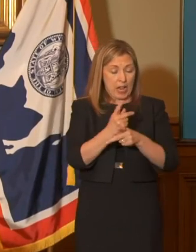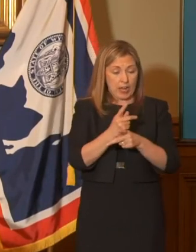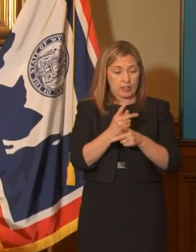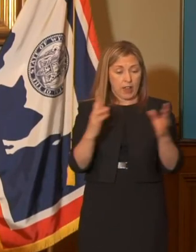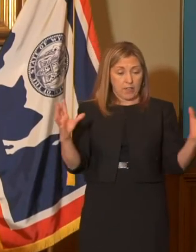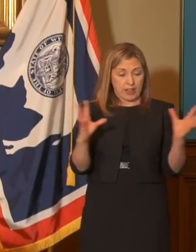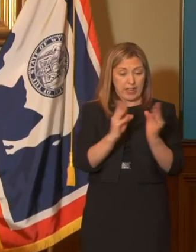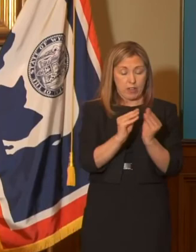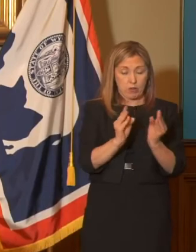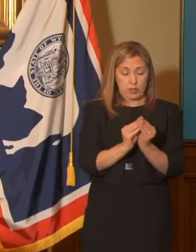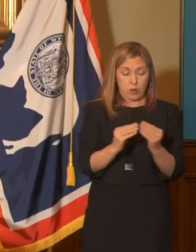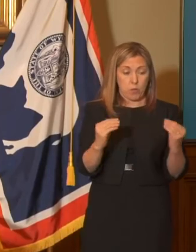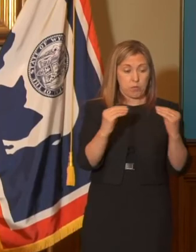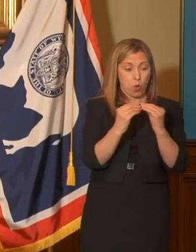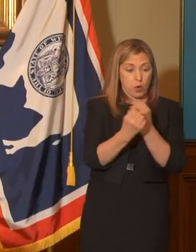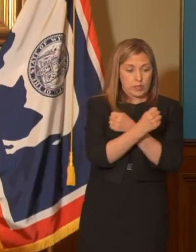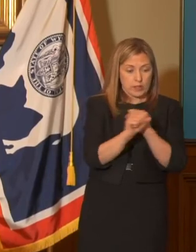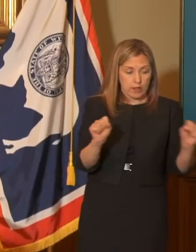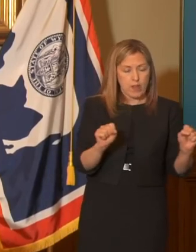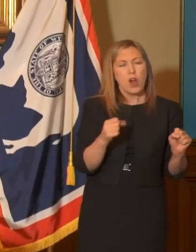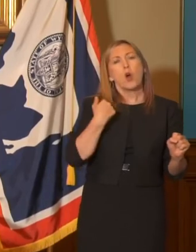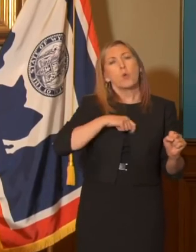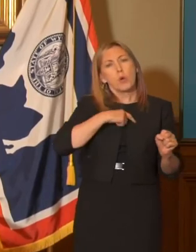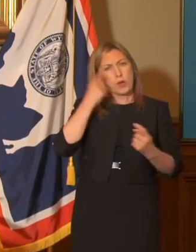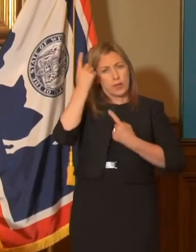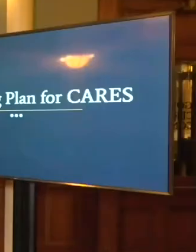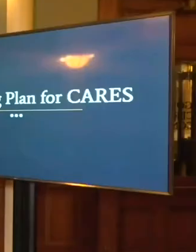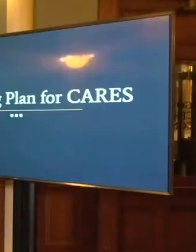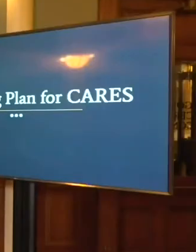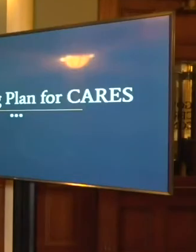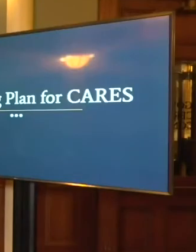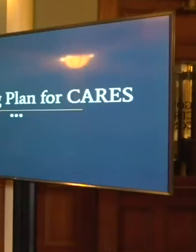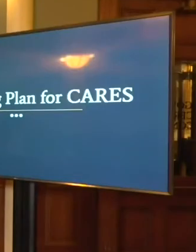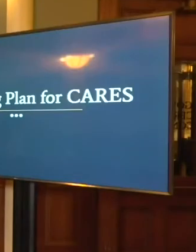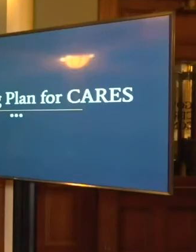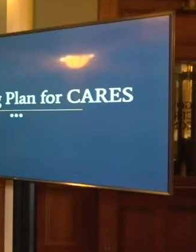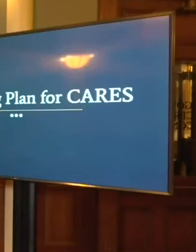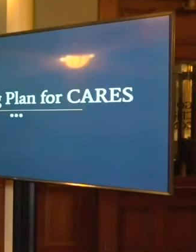safe to have, and we are certainly considering that in the countywide variances.